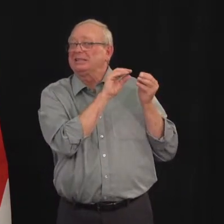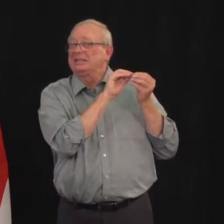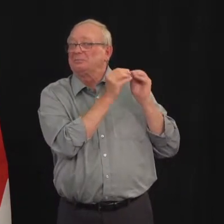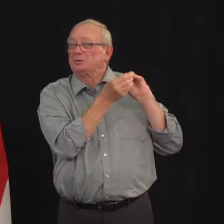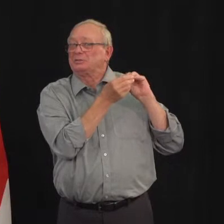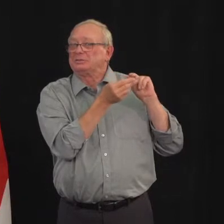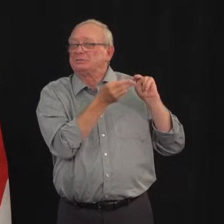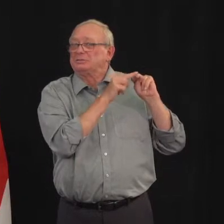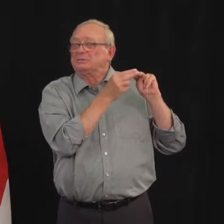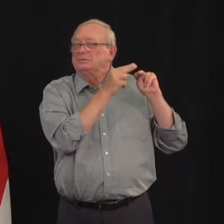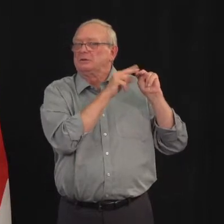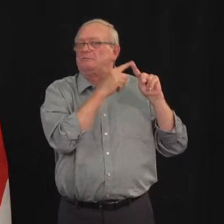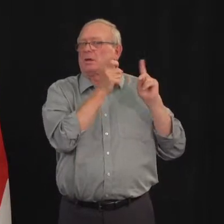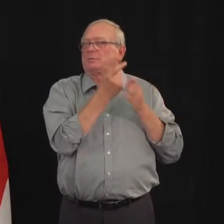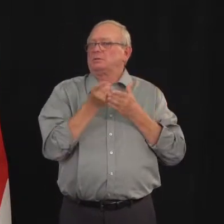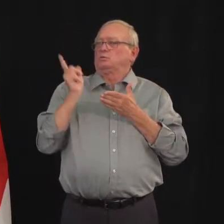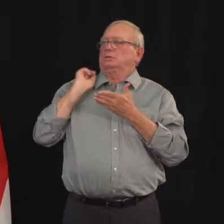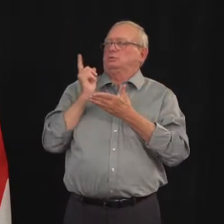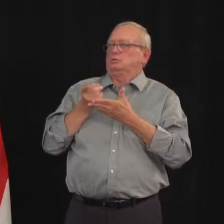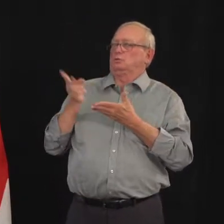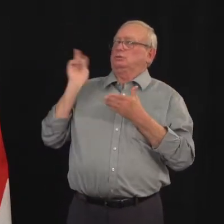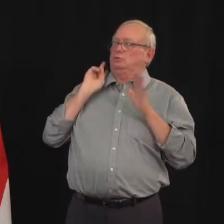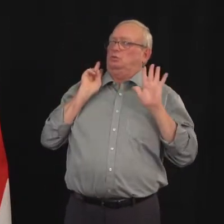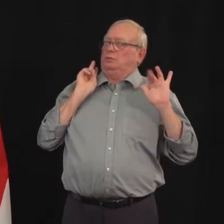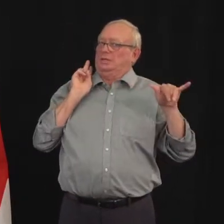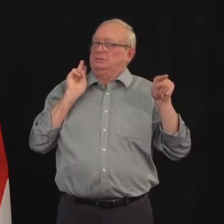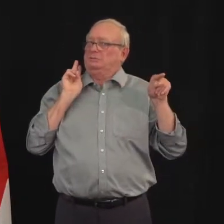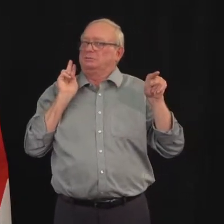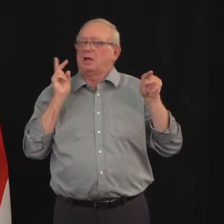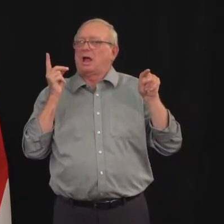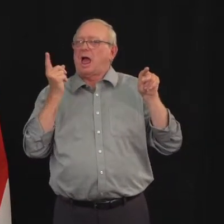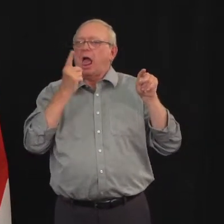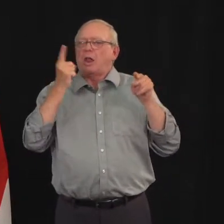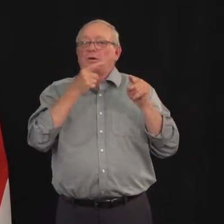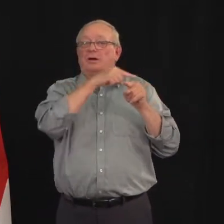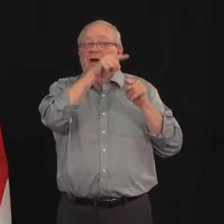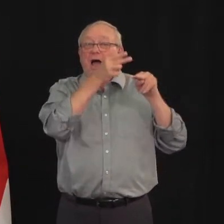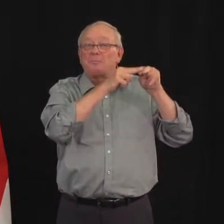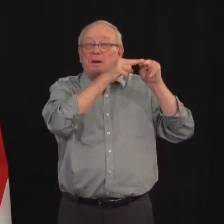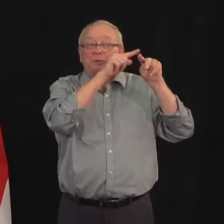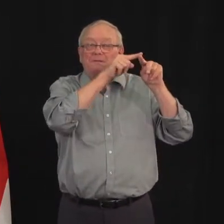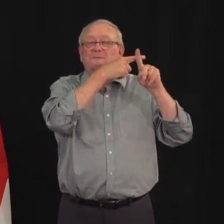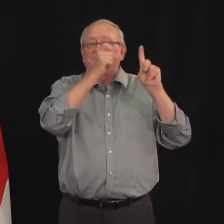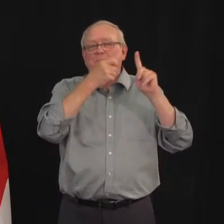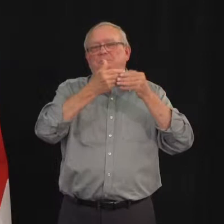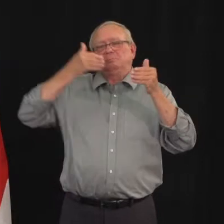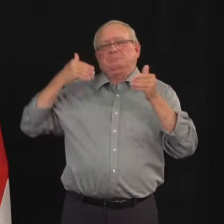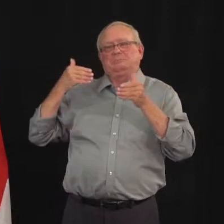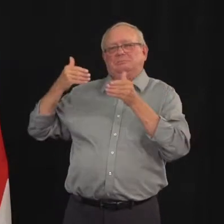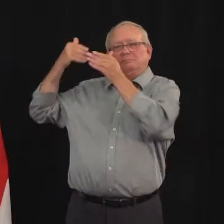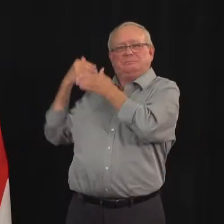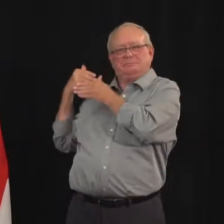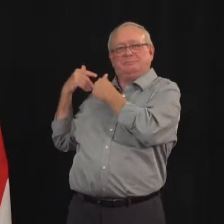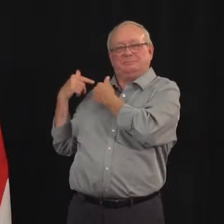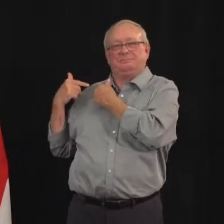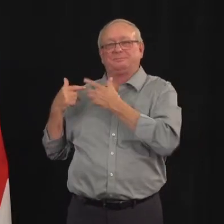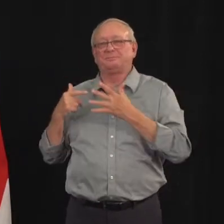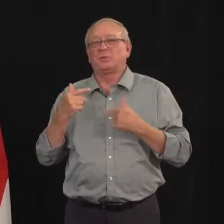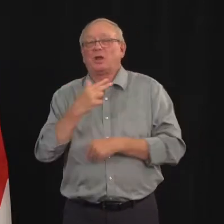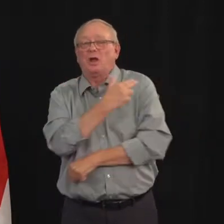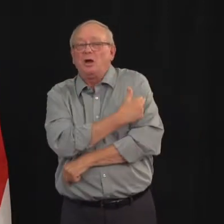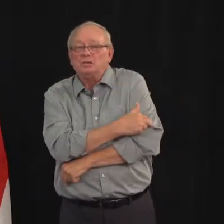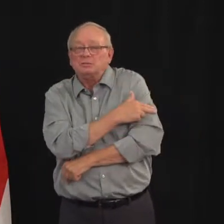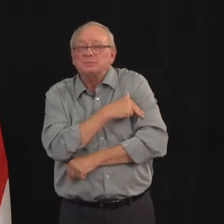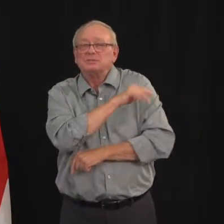ICU rates. One of the small pieces of good news today, I would say, is that our hospitalization and ICU numbers